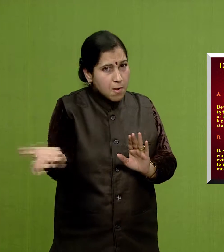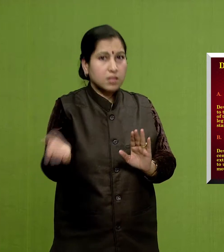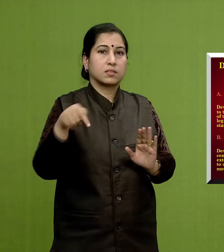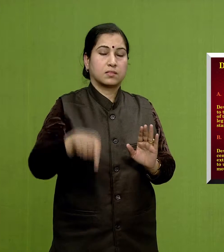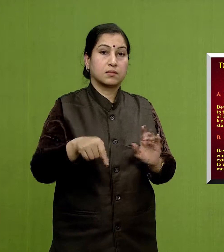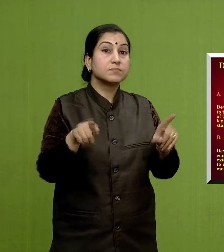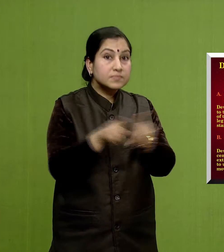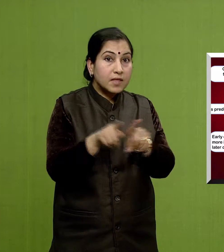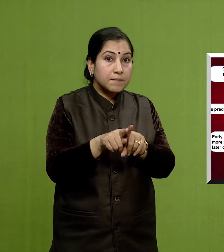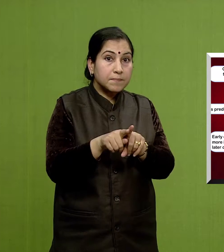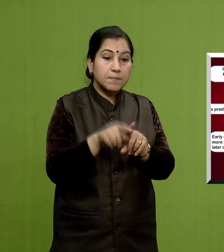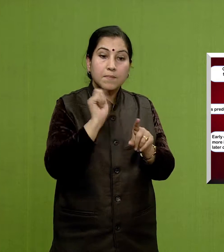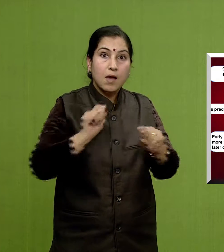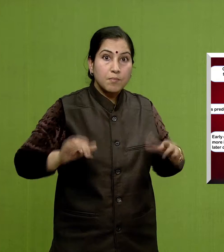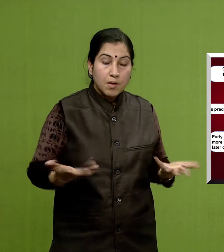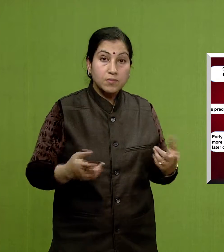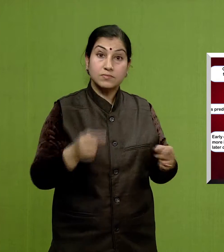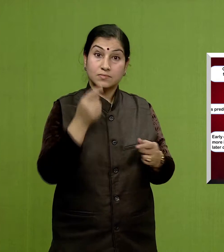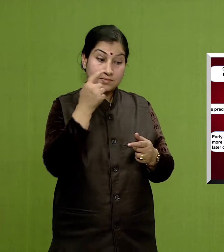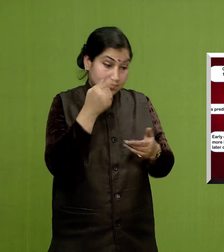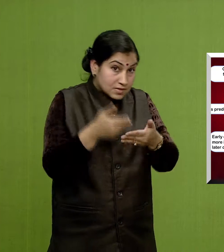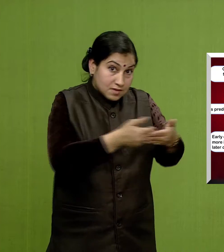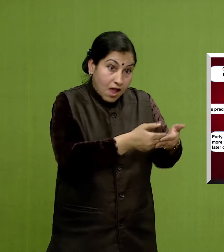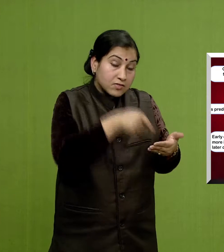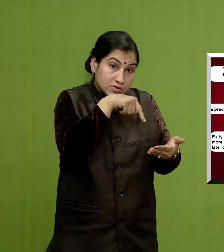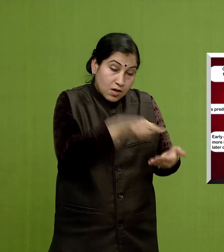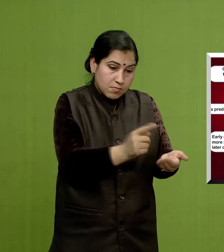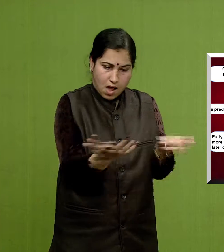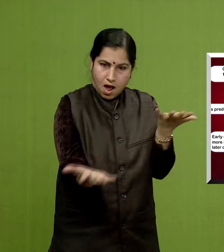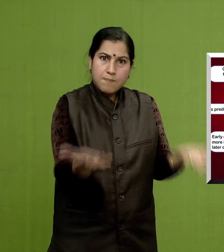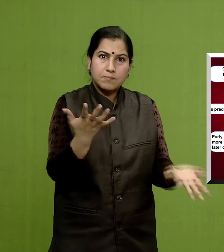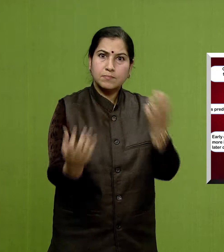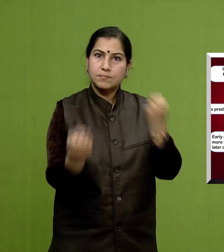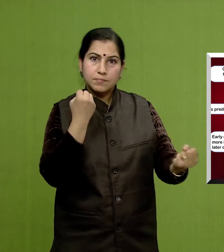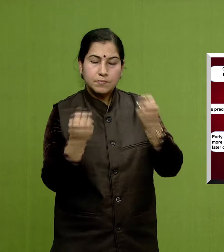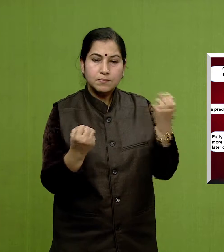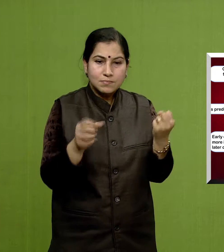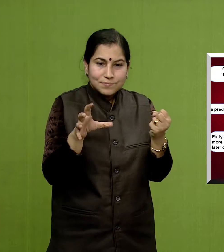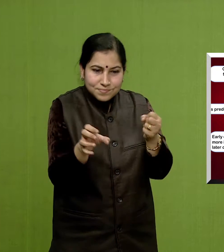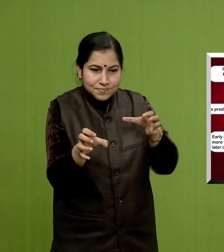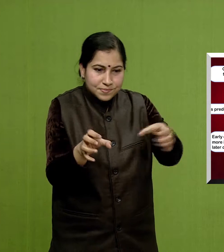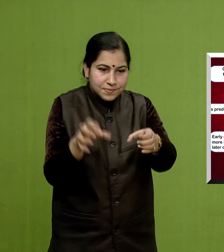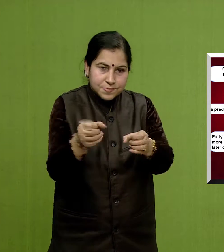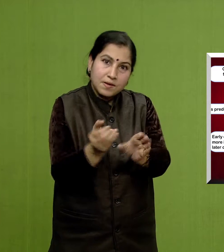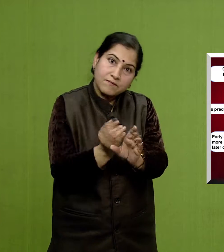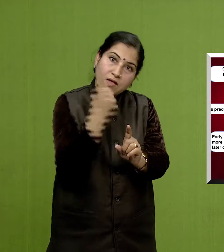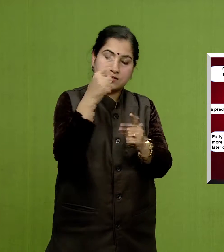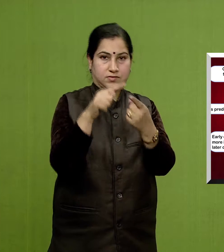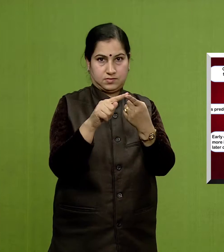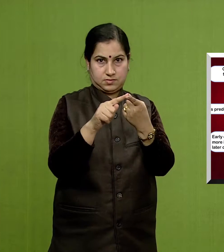Functionally, Yadvi could use her arms before her hands and